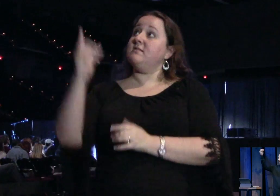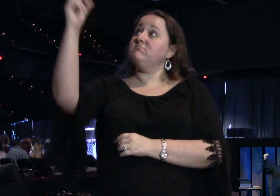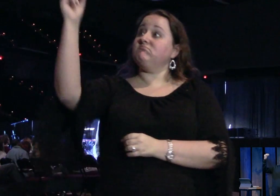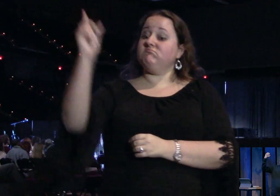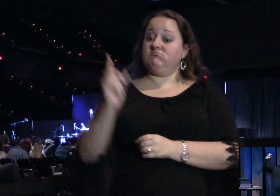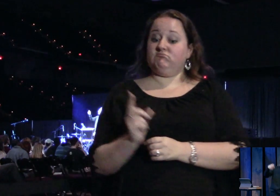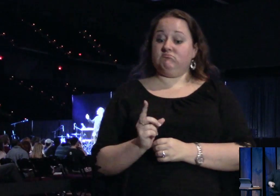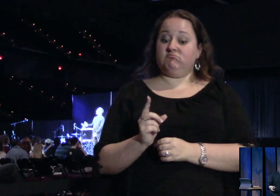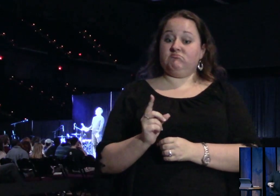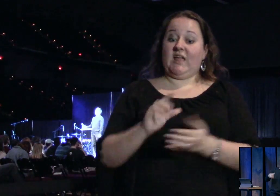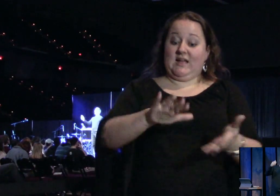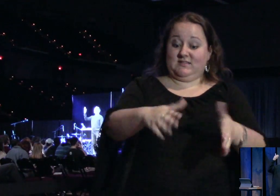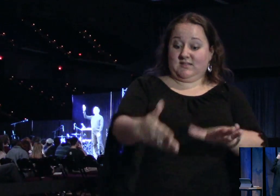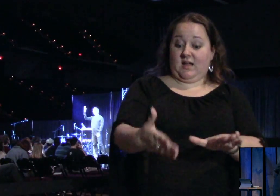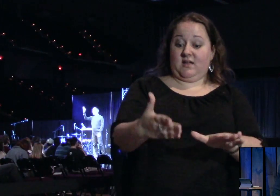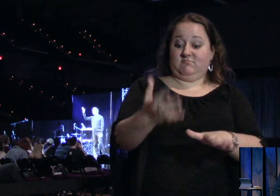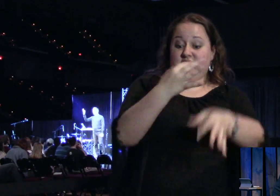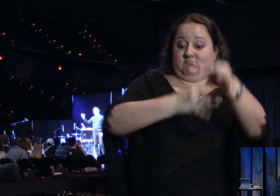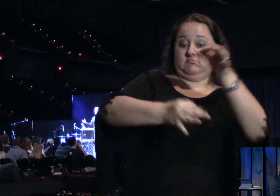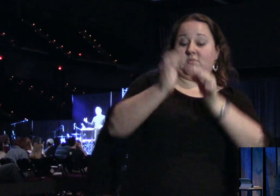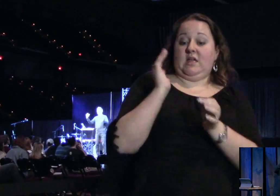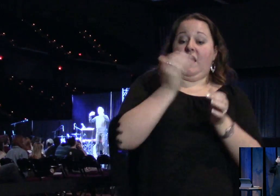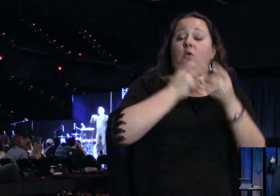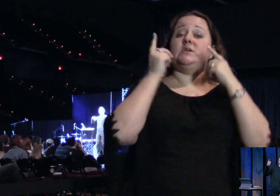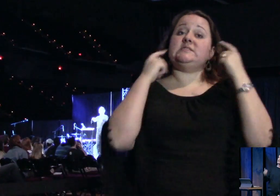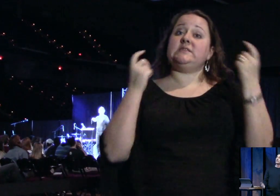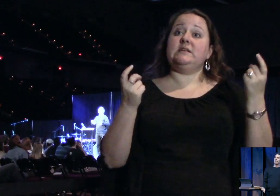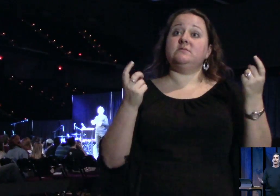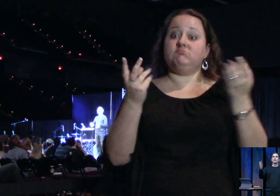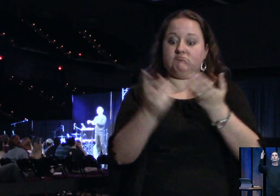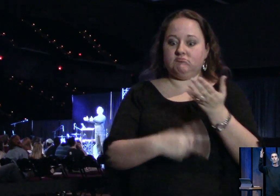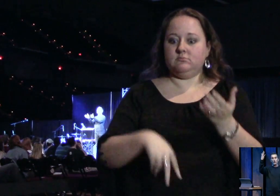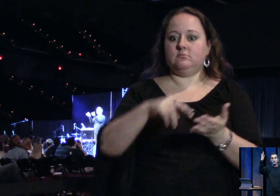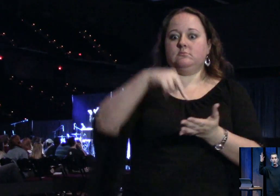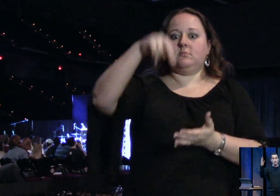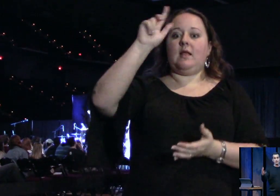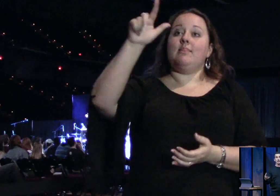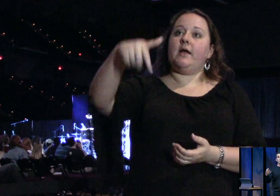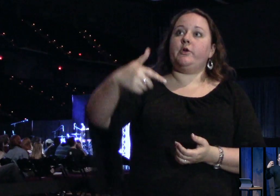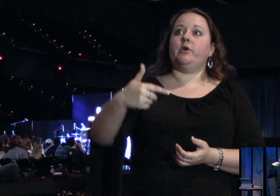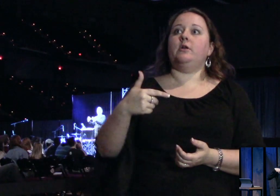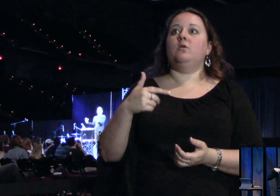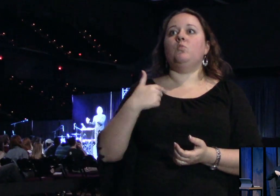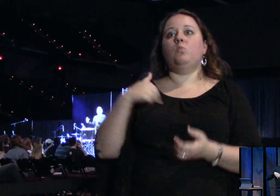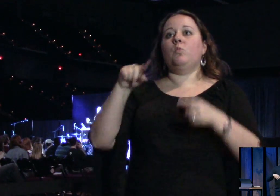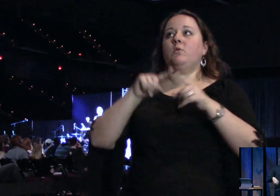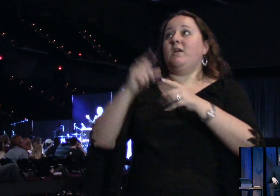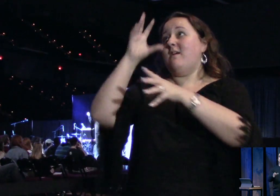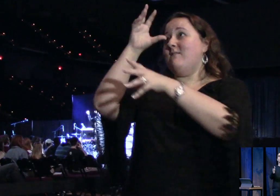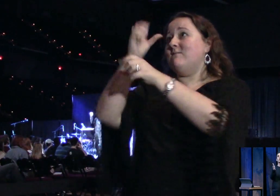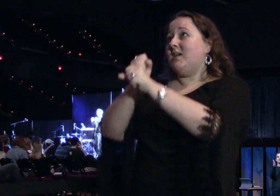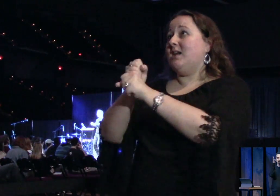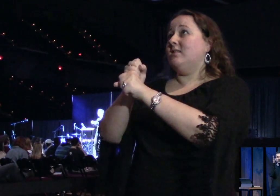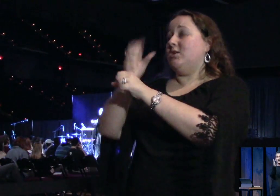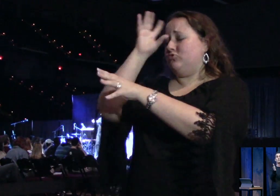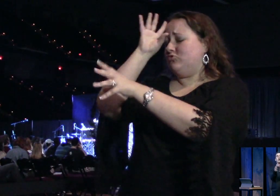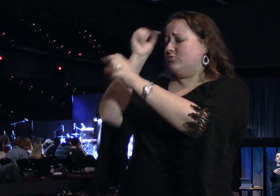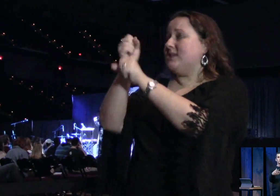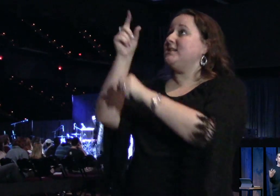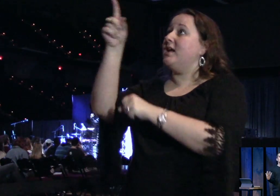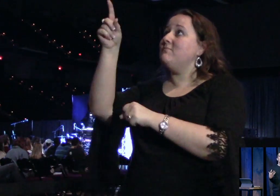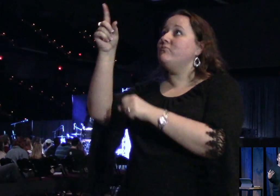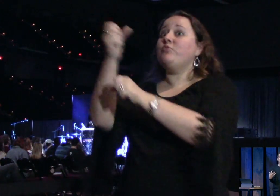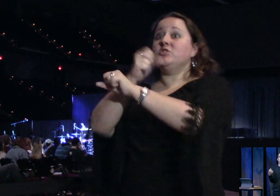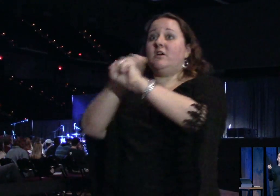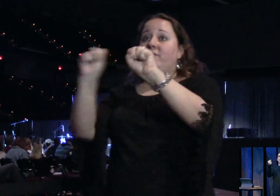That when Jesus came down and he died on the cross for our sins and he rose from the dead, when we put our faith and trust in him